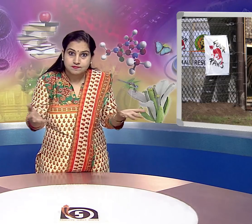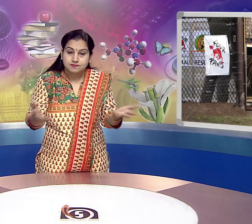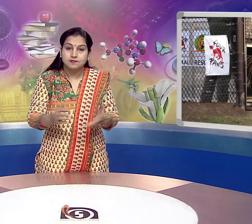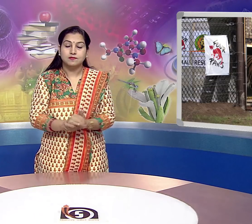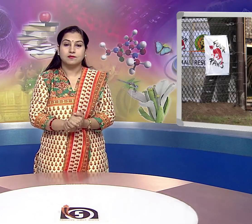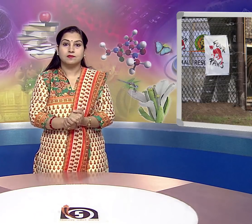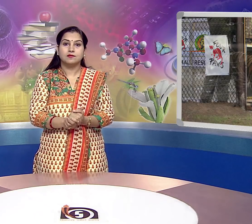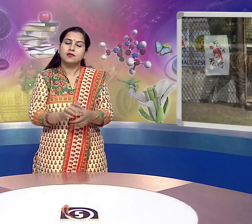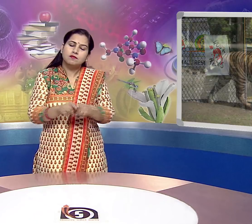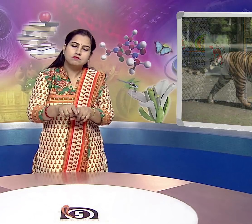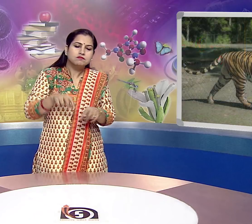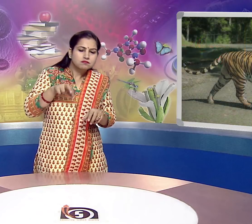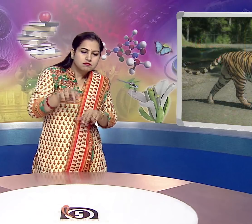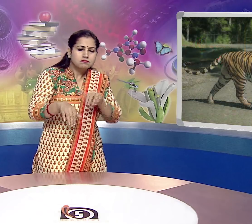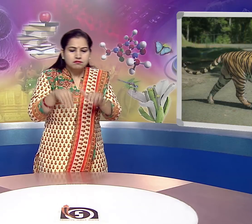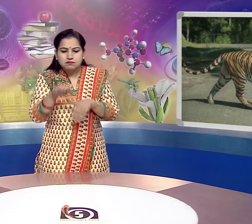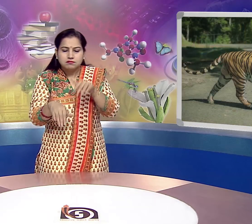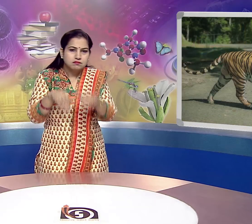and starts strolling